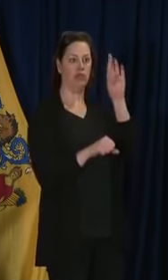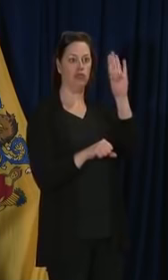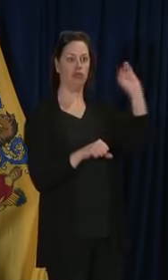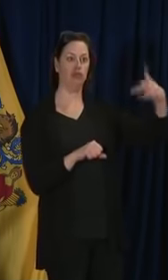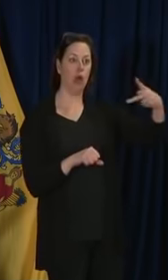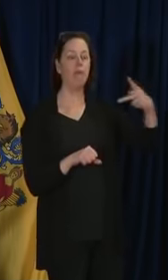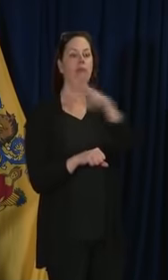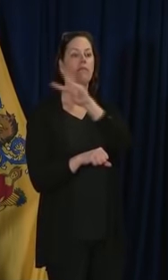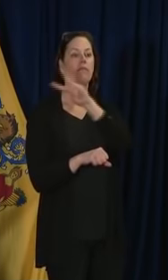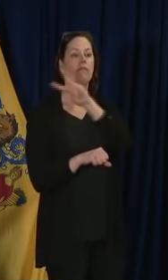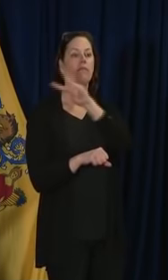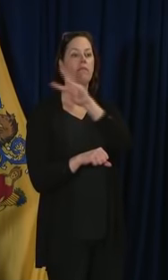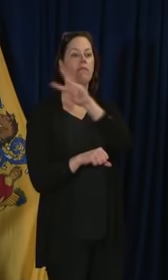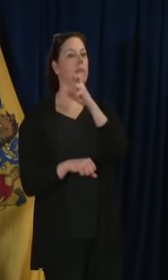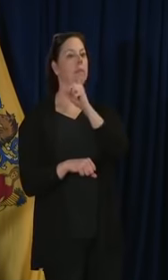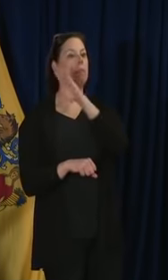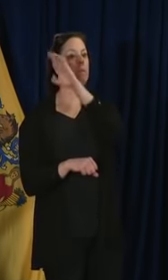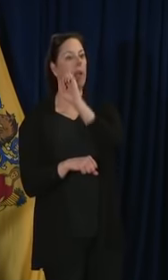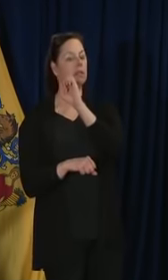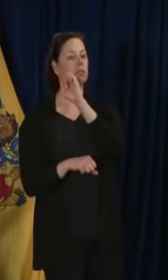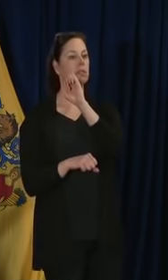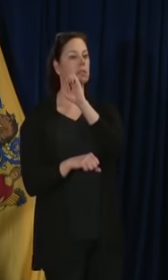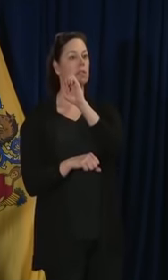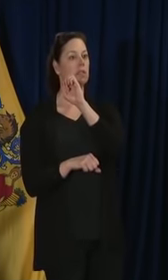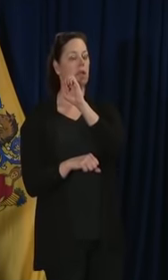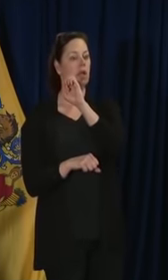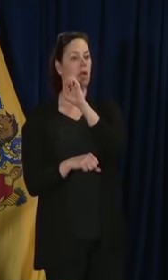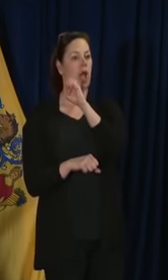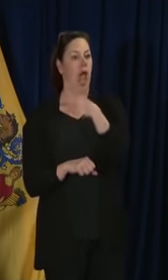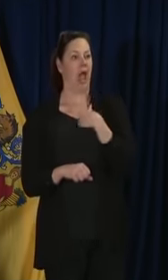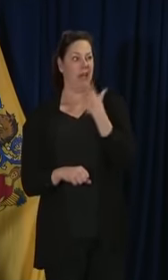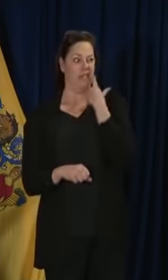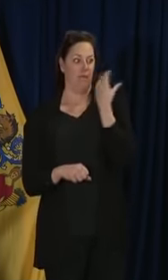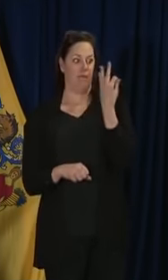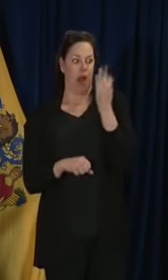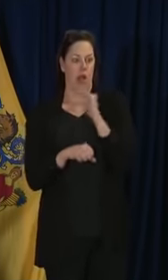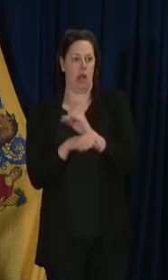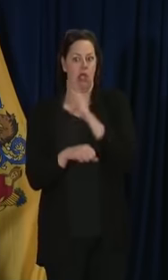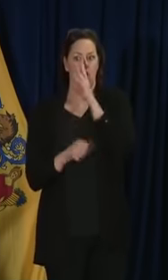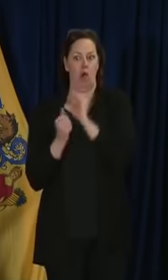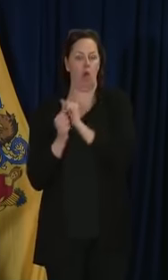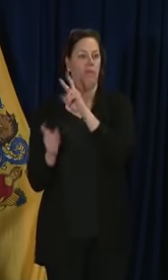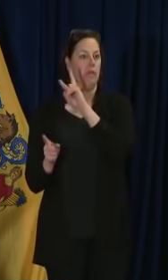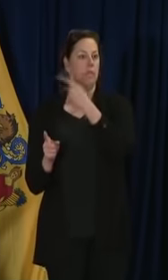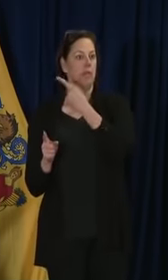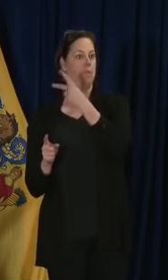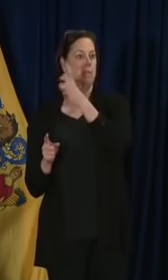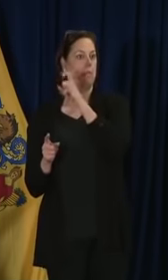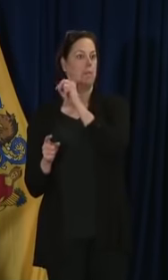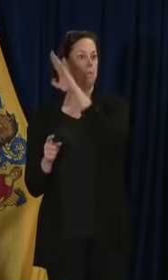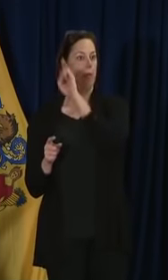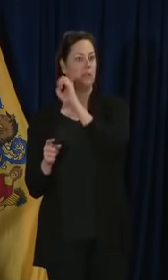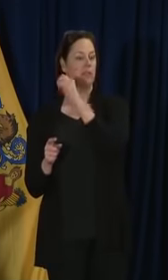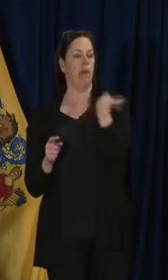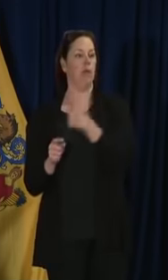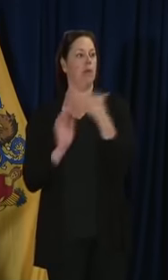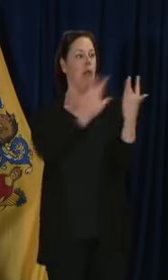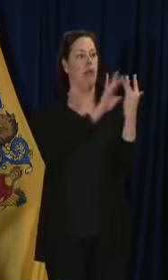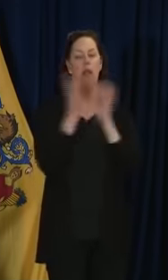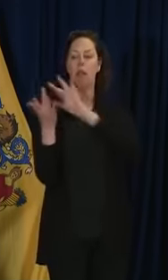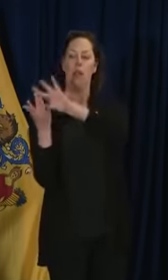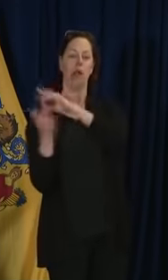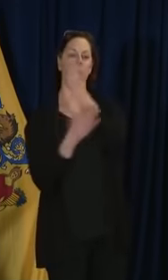President Pence, and I had spoken to the Vice President on Friday evening, And again, we've been in regular contact with them and